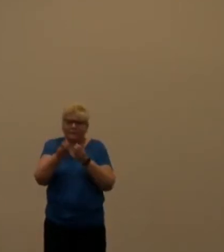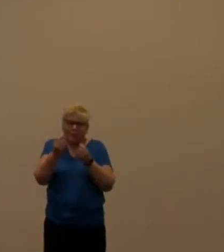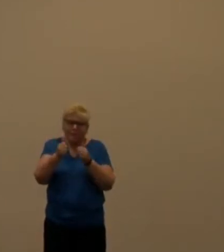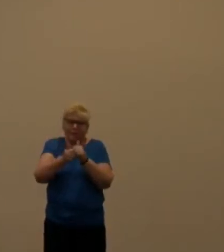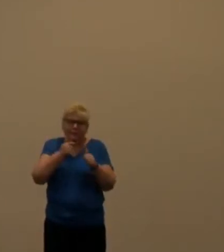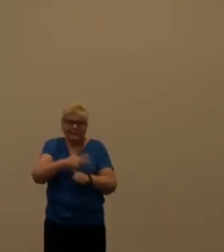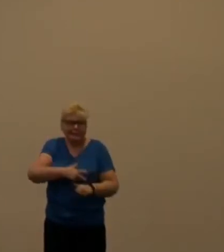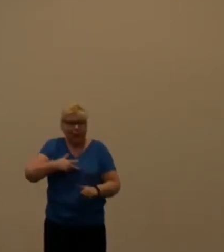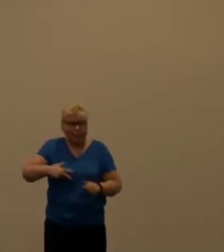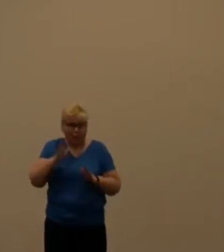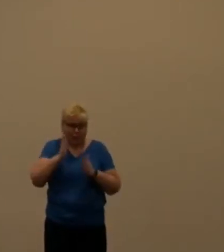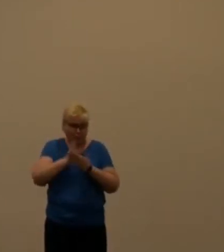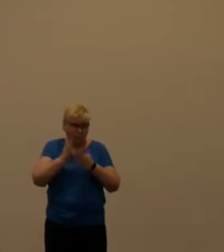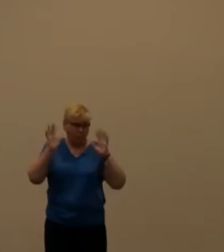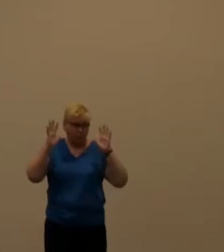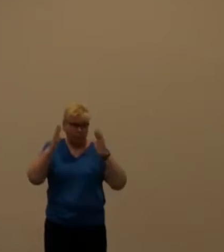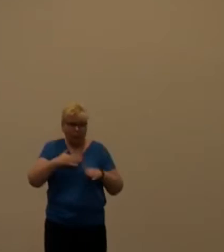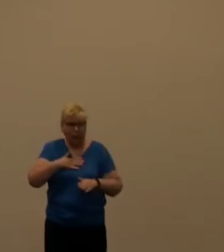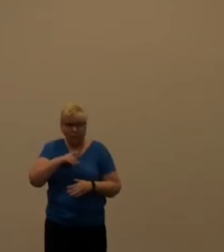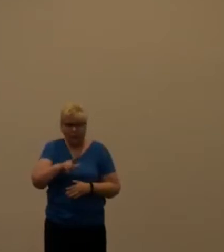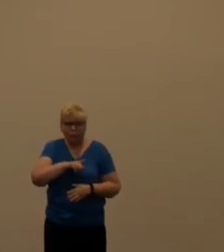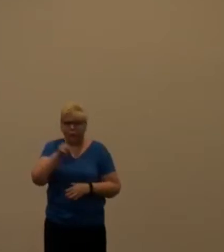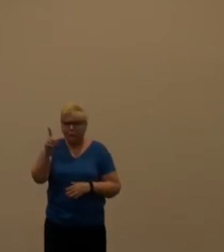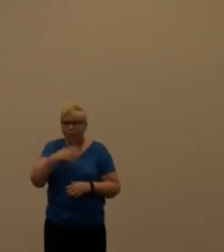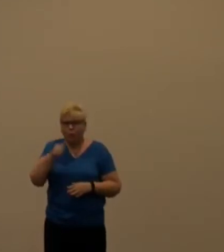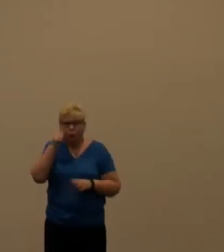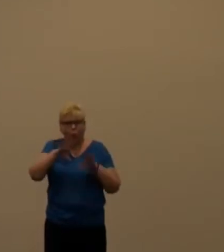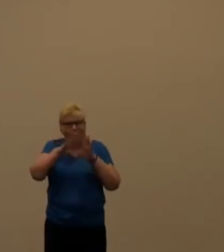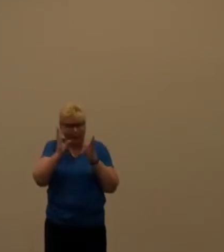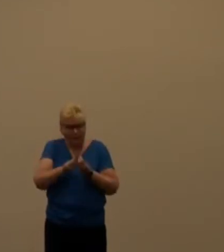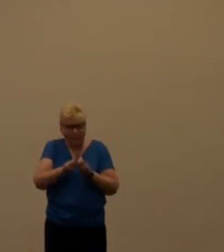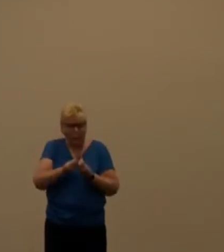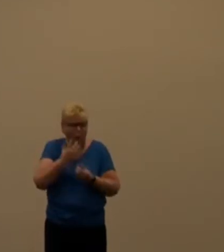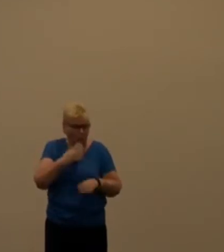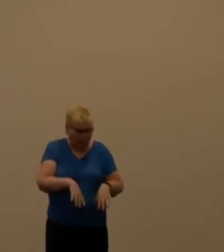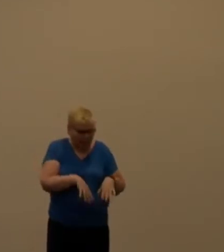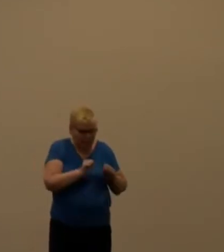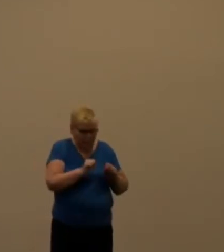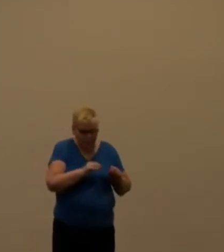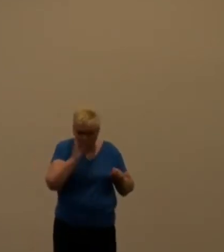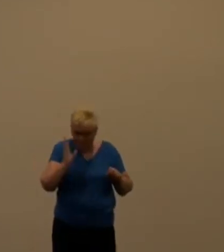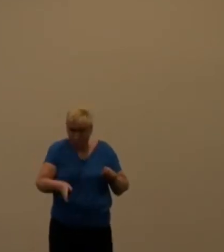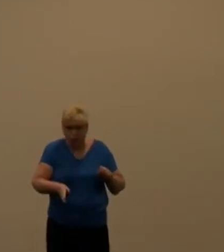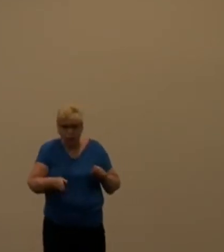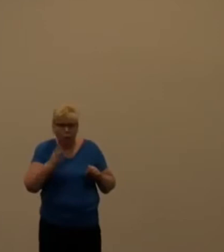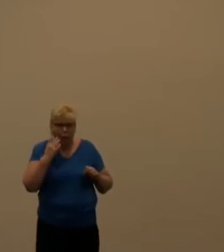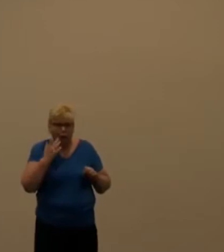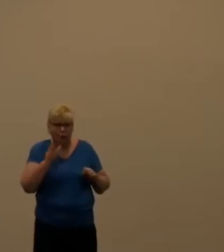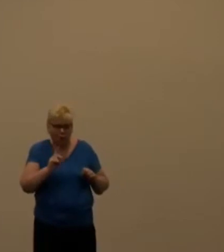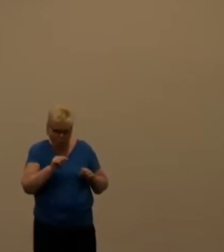are huge fans of it because they want to know everything. When it will start, when it will finish, what it is